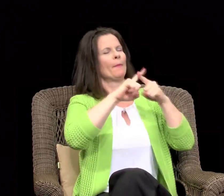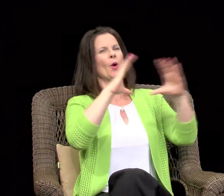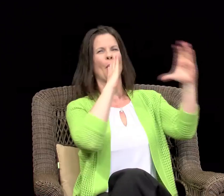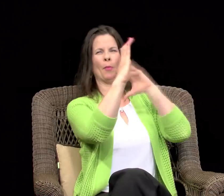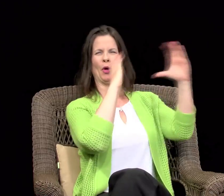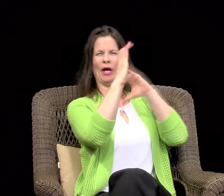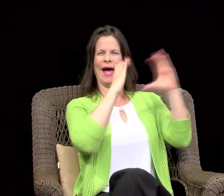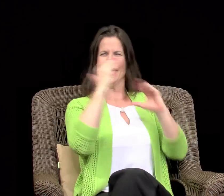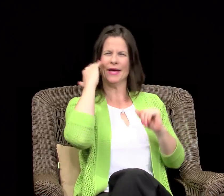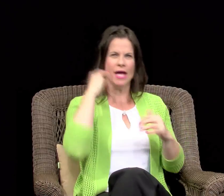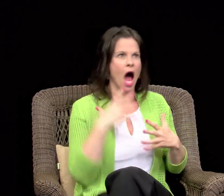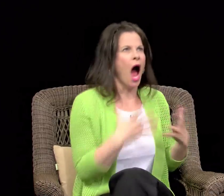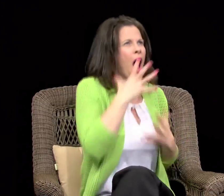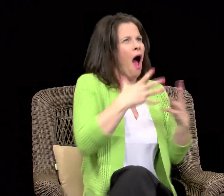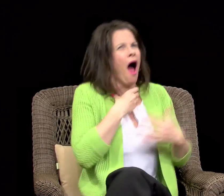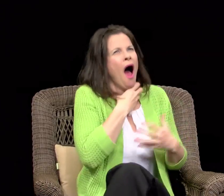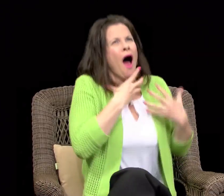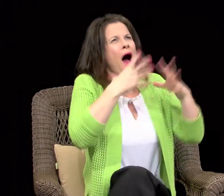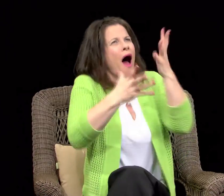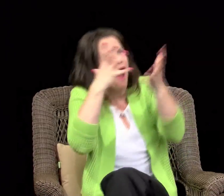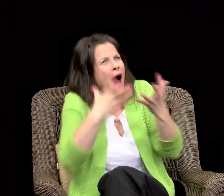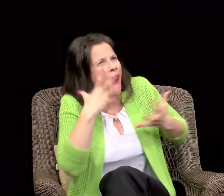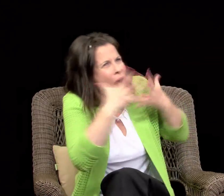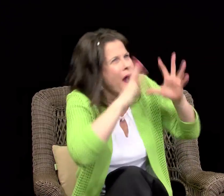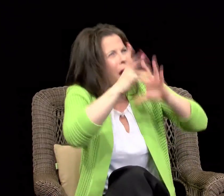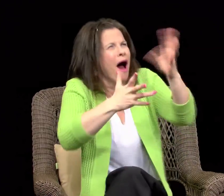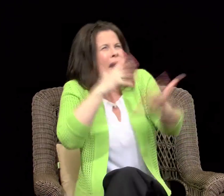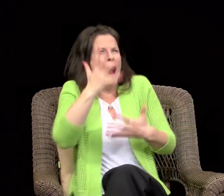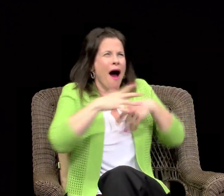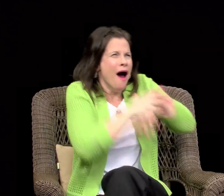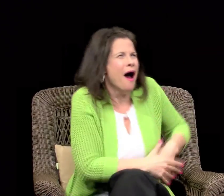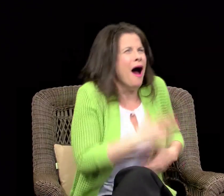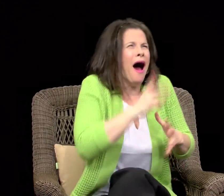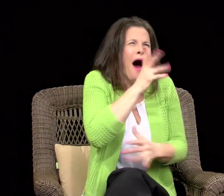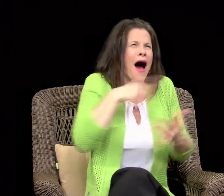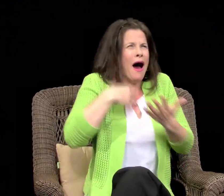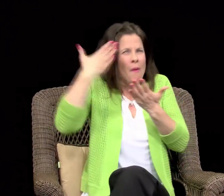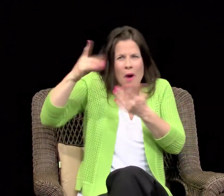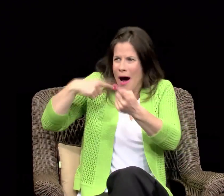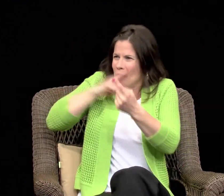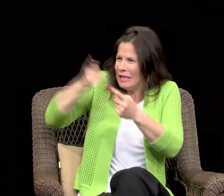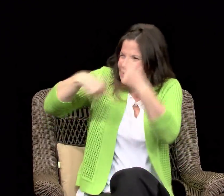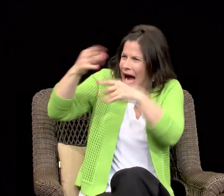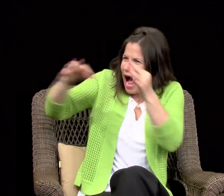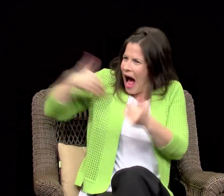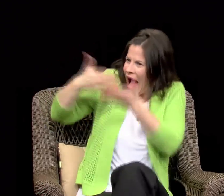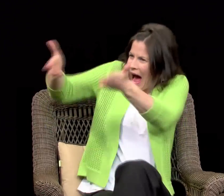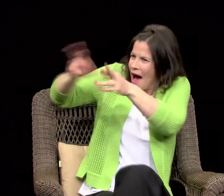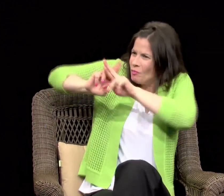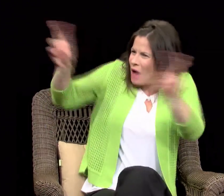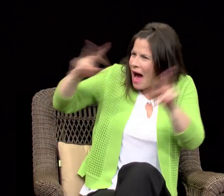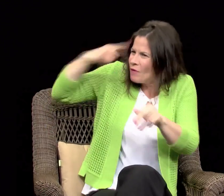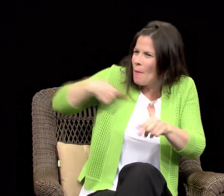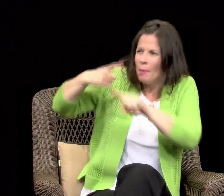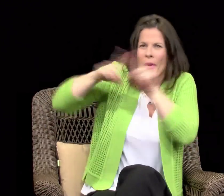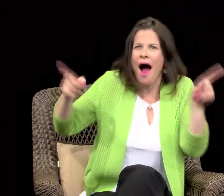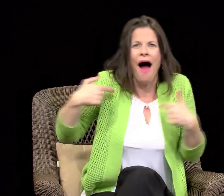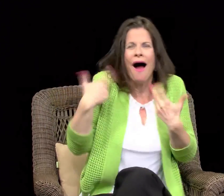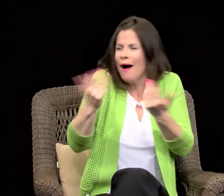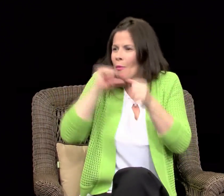It's scary enough. Can you imagine being able to communicate and growing up? It's scary enough. However, if